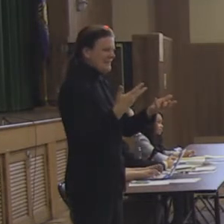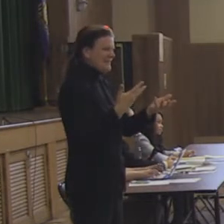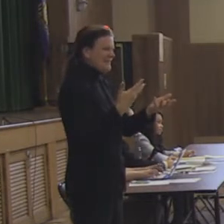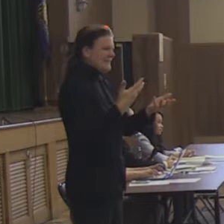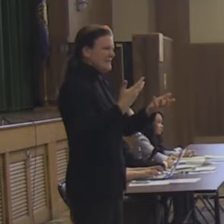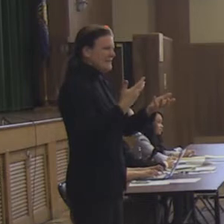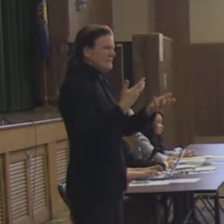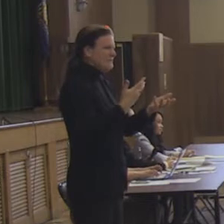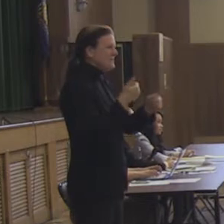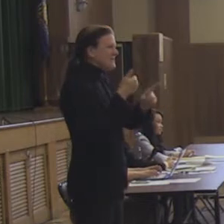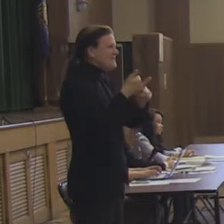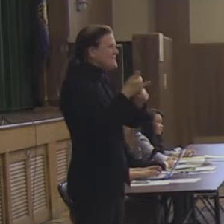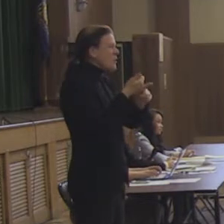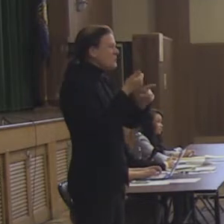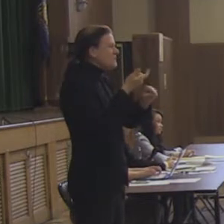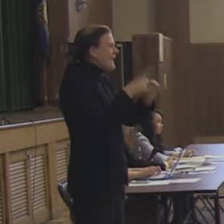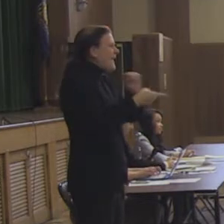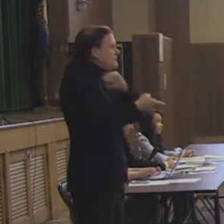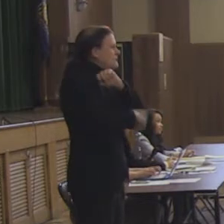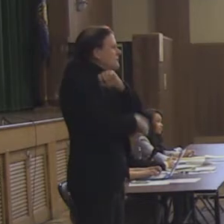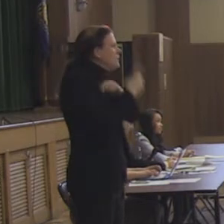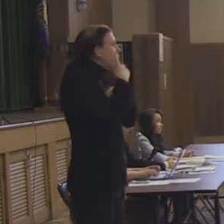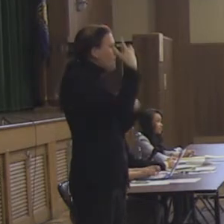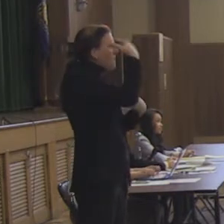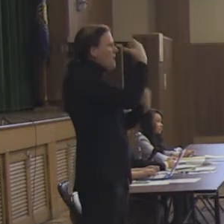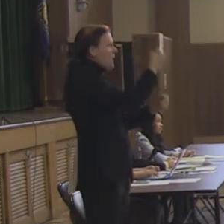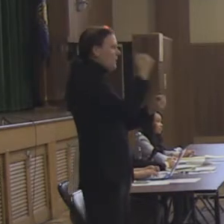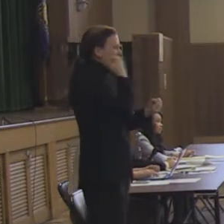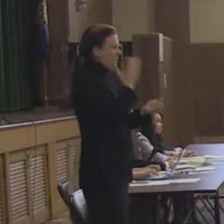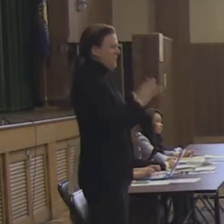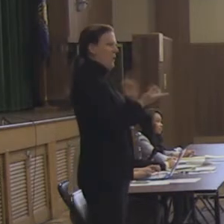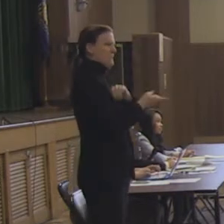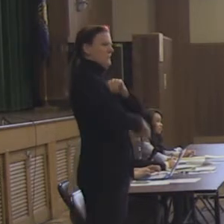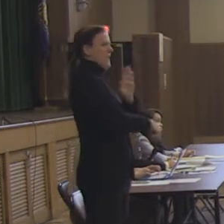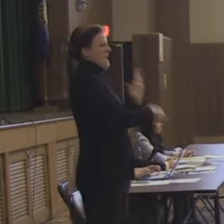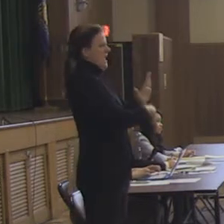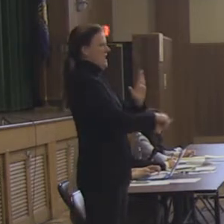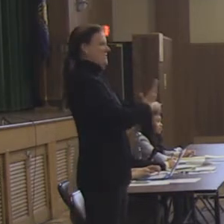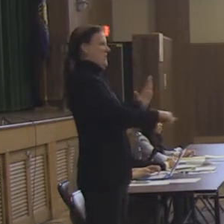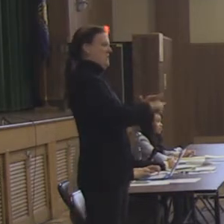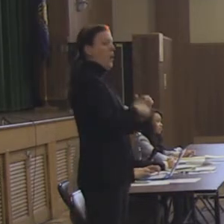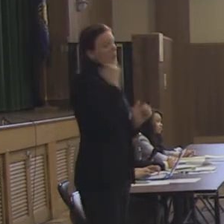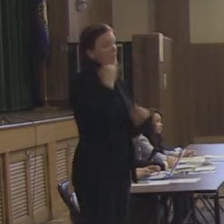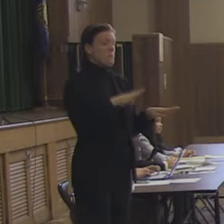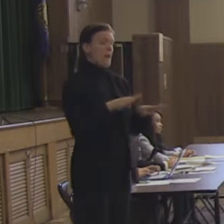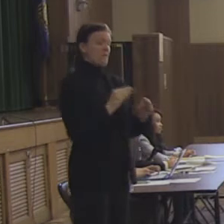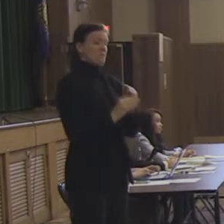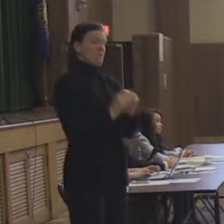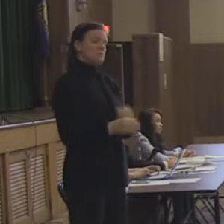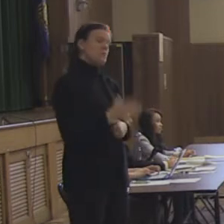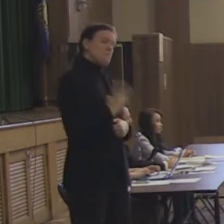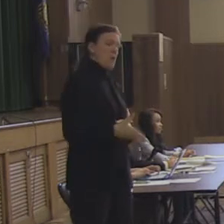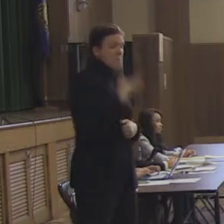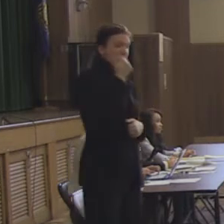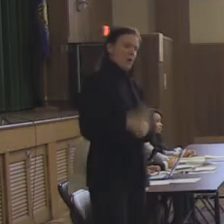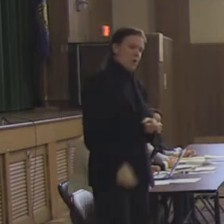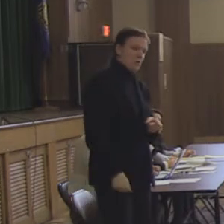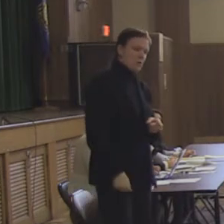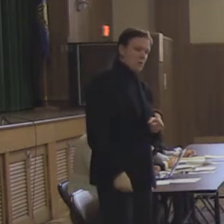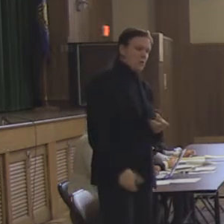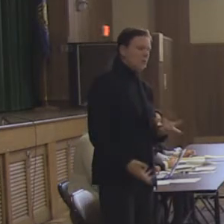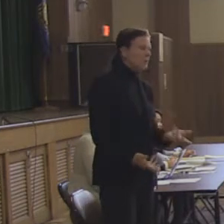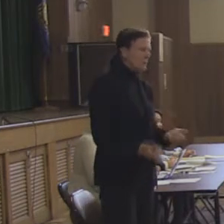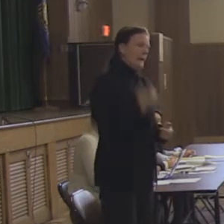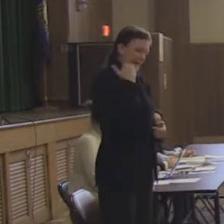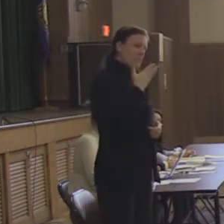disciplinary actions. One of the things in mental health is that everything becomes disciplinary. If you fix your behavior, then maybe you'll get better, and when